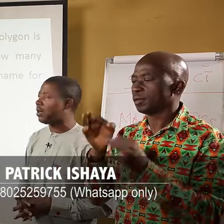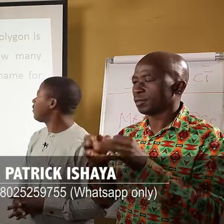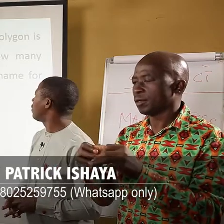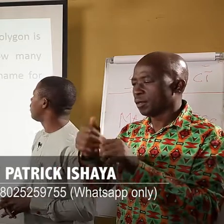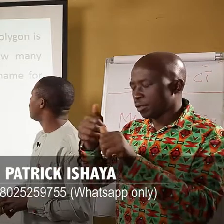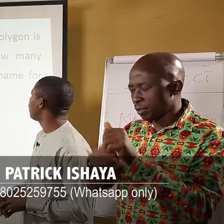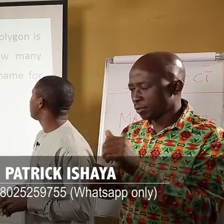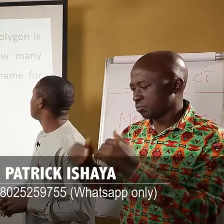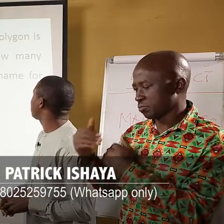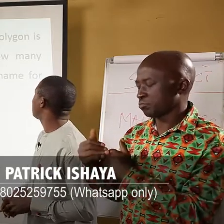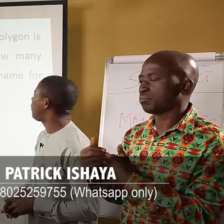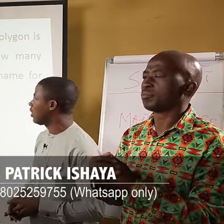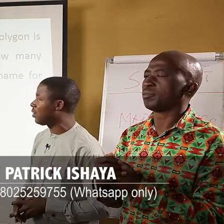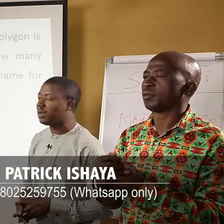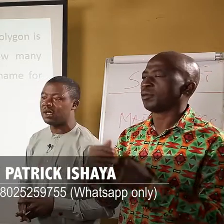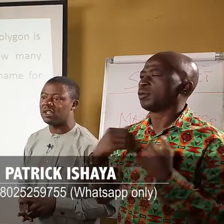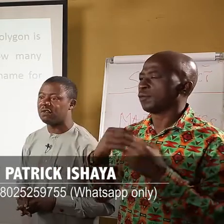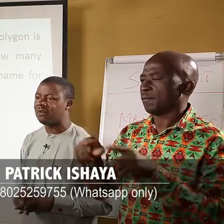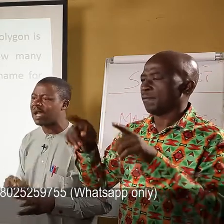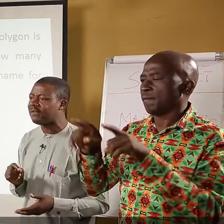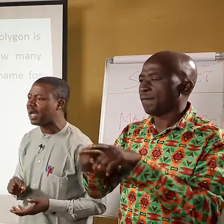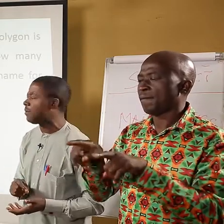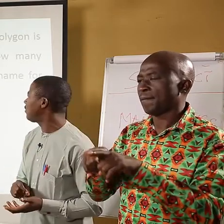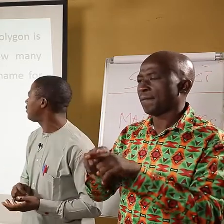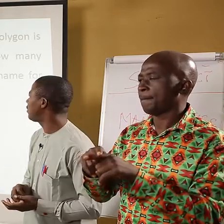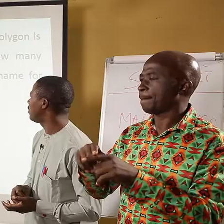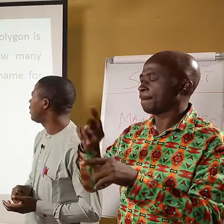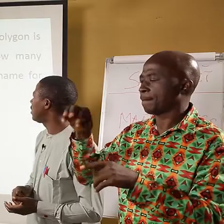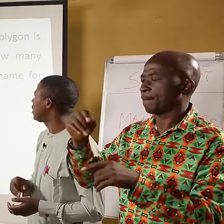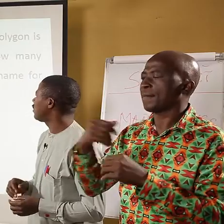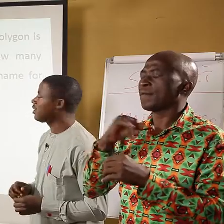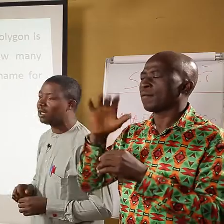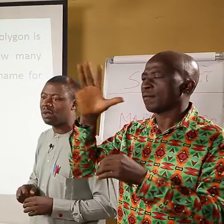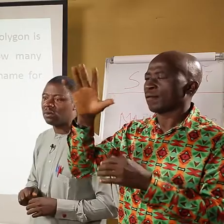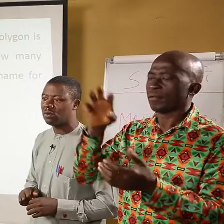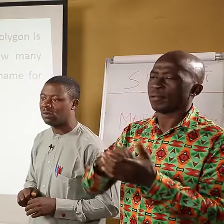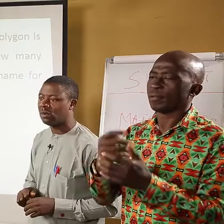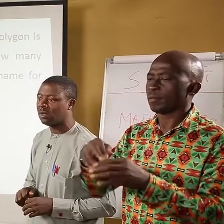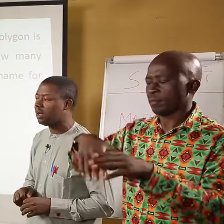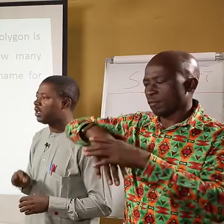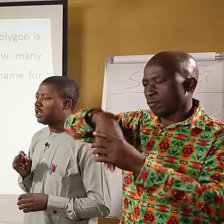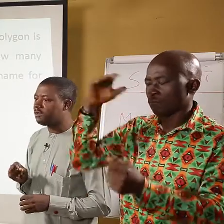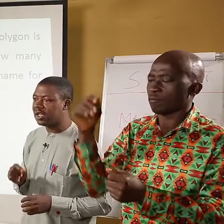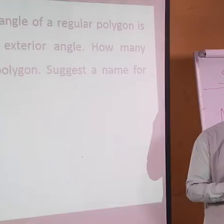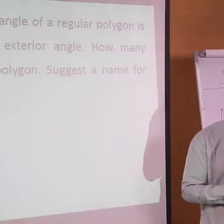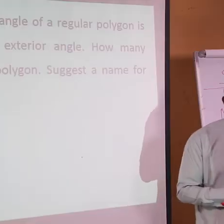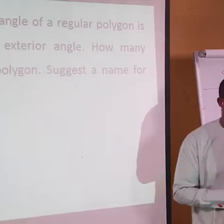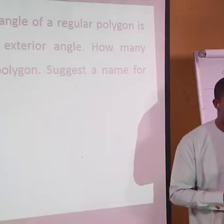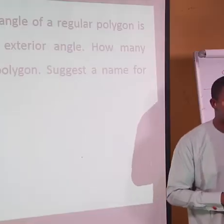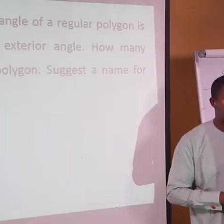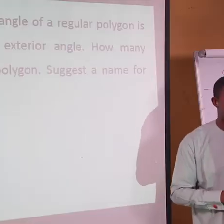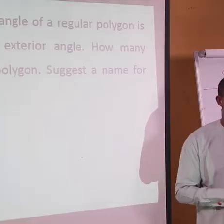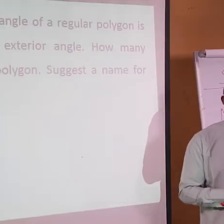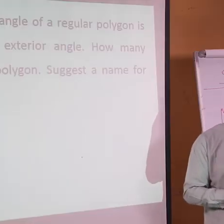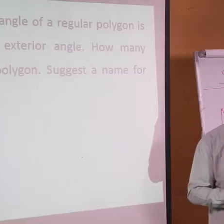interior angle of a regular polygon is 5 times the exterior angle. If each